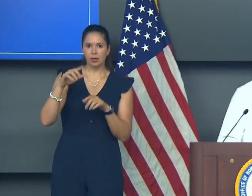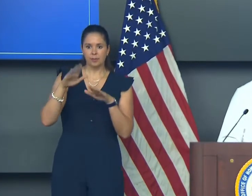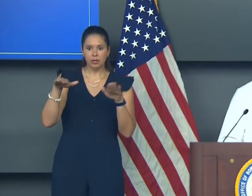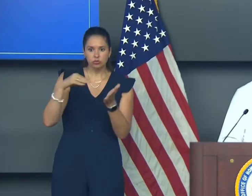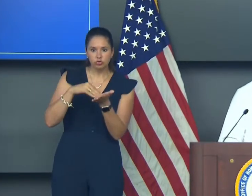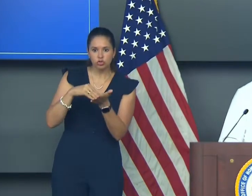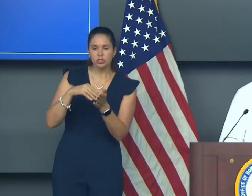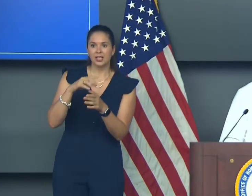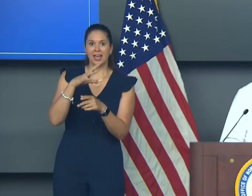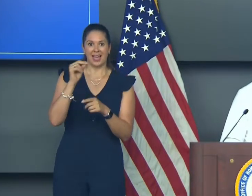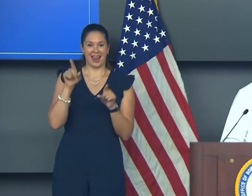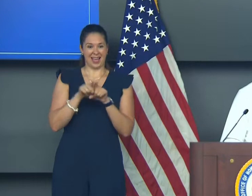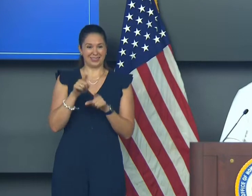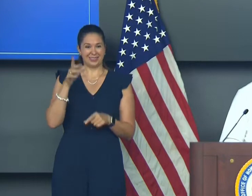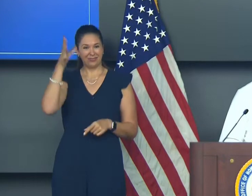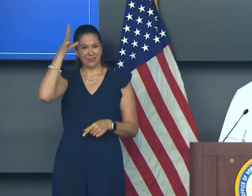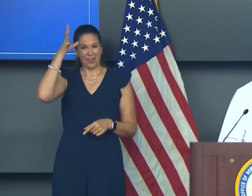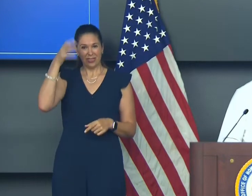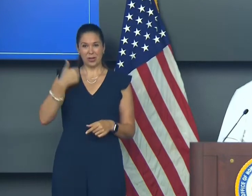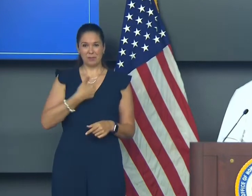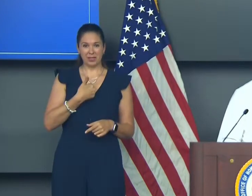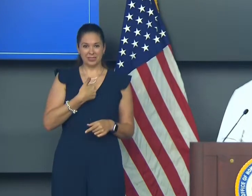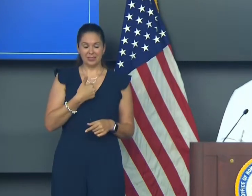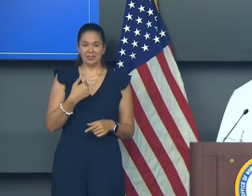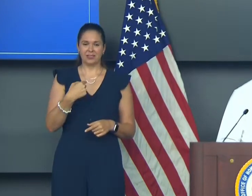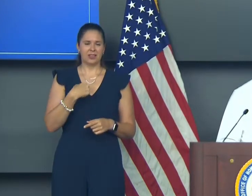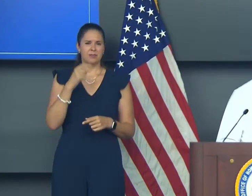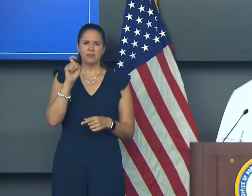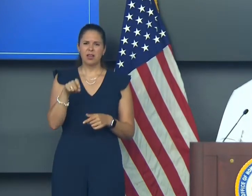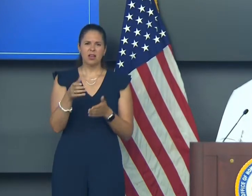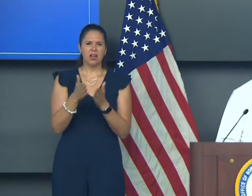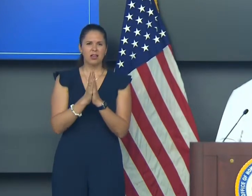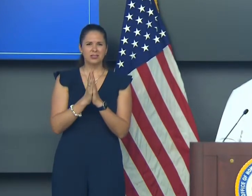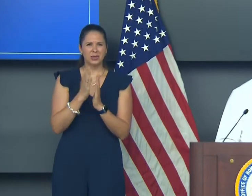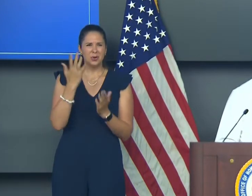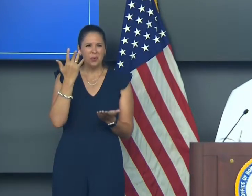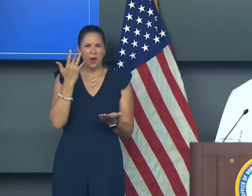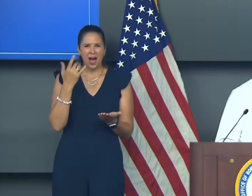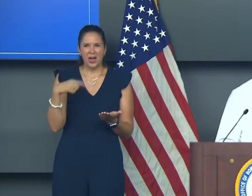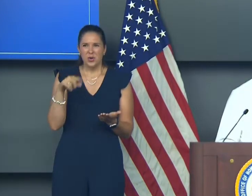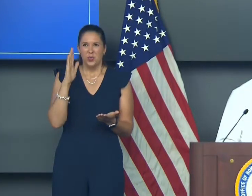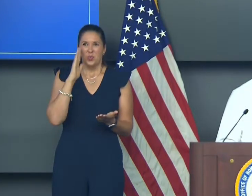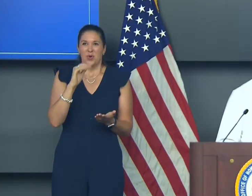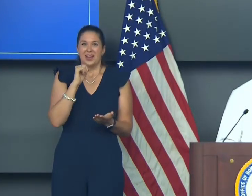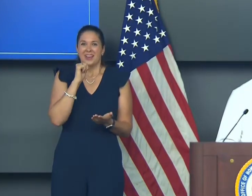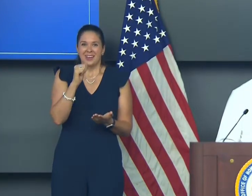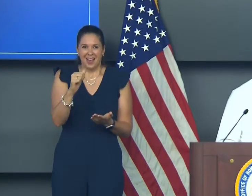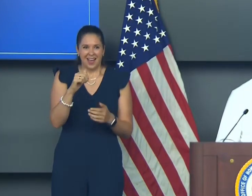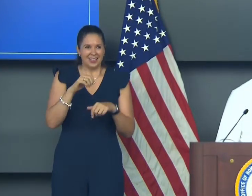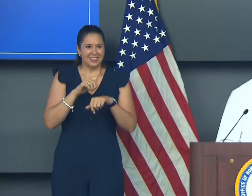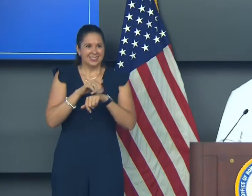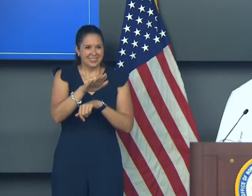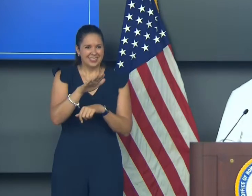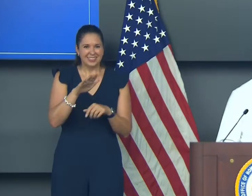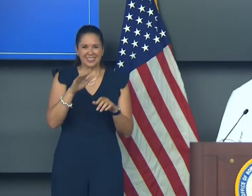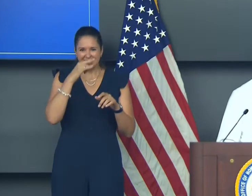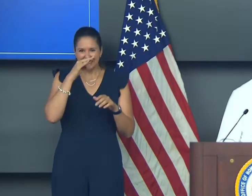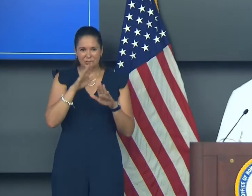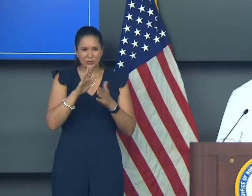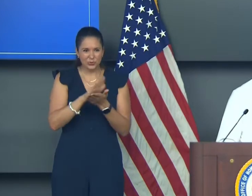and quite frankly, as a parent myself, I have to ask, why wouldn't we send our kids to school with a mask on?